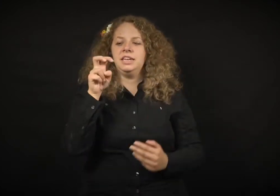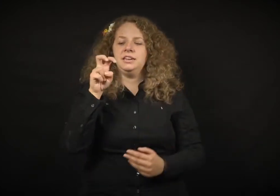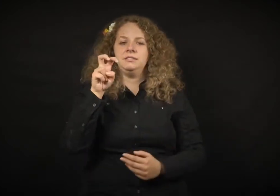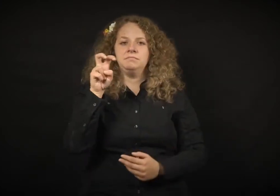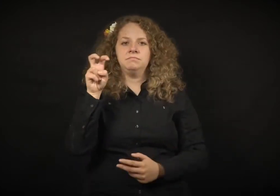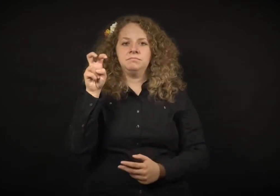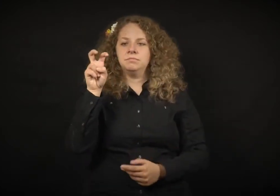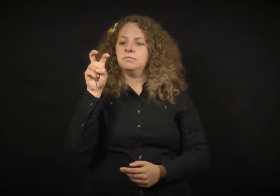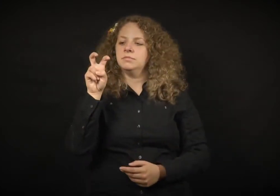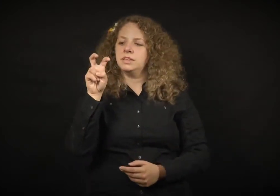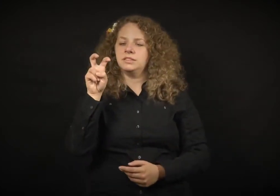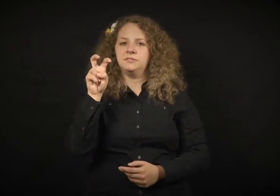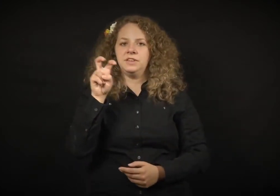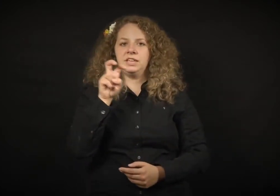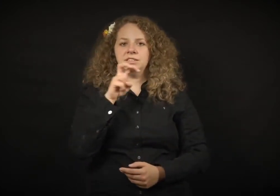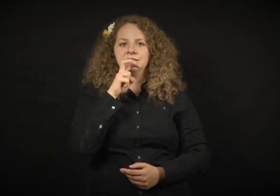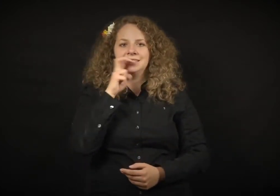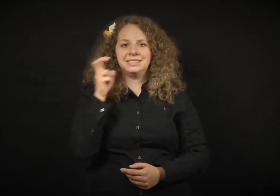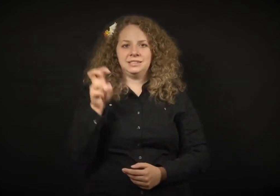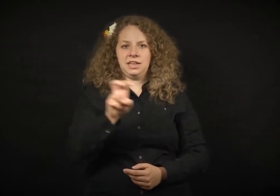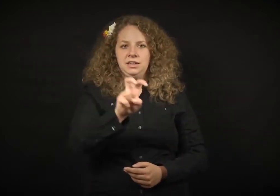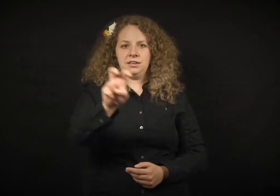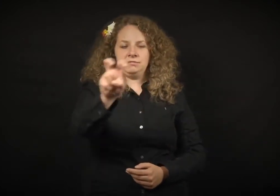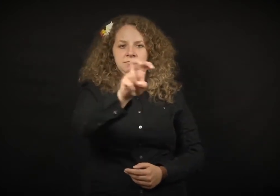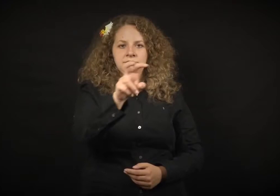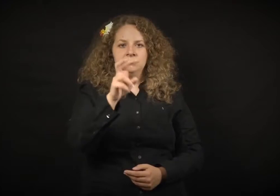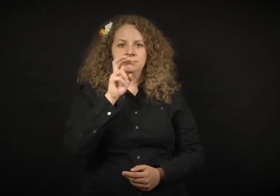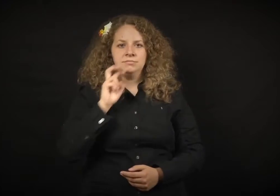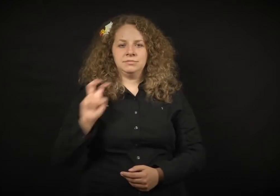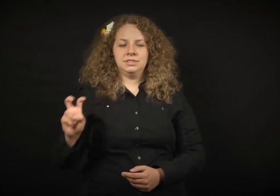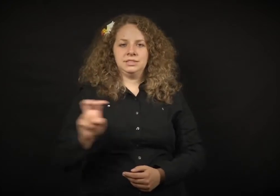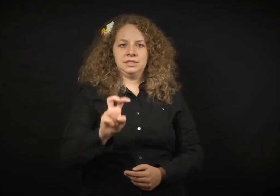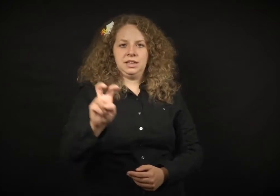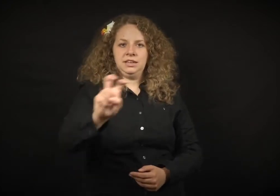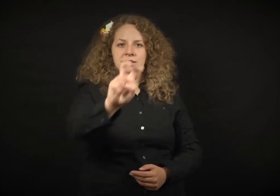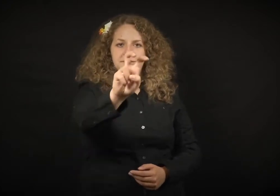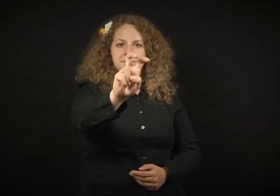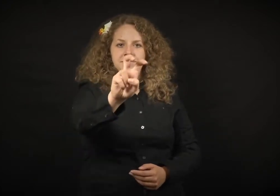Snake, like the fangs, snake, snake.